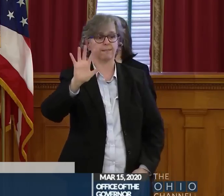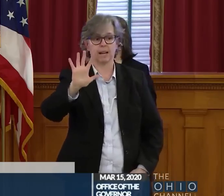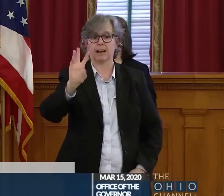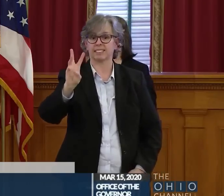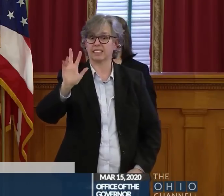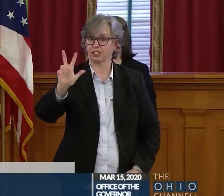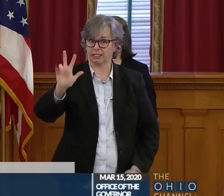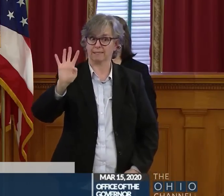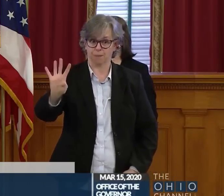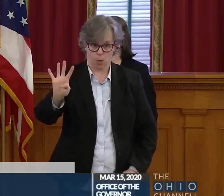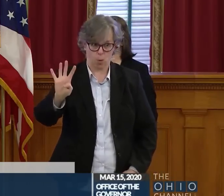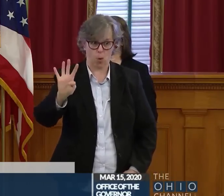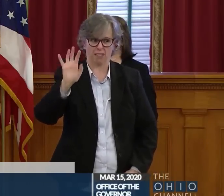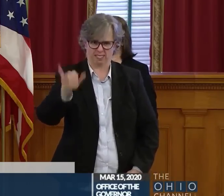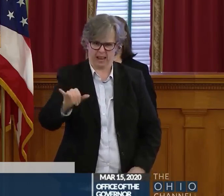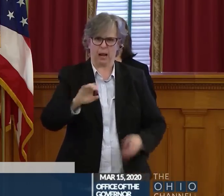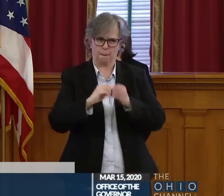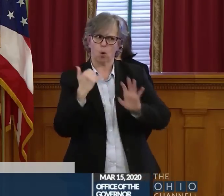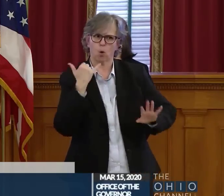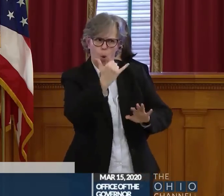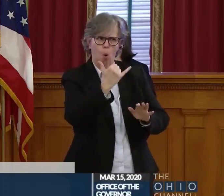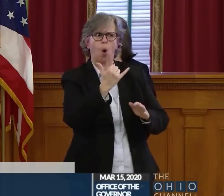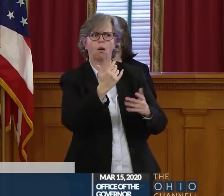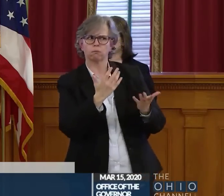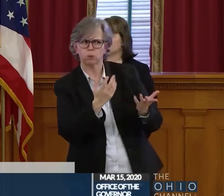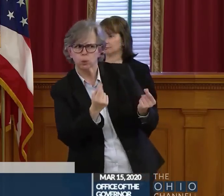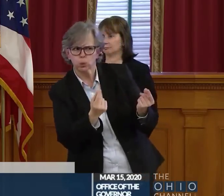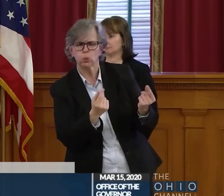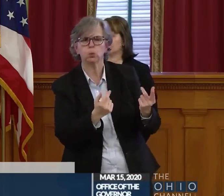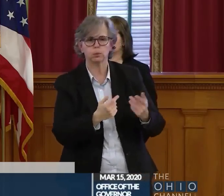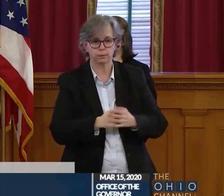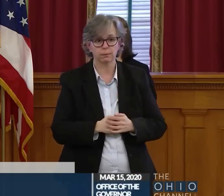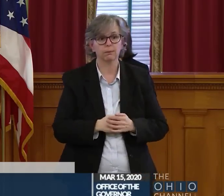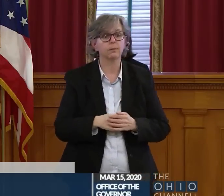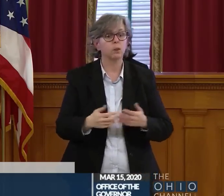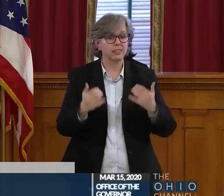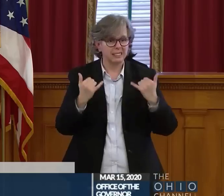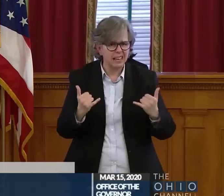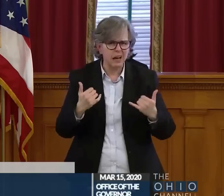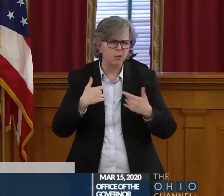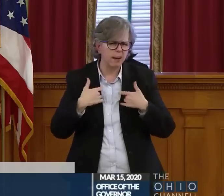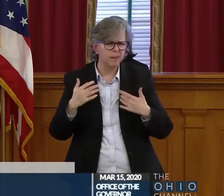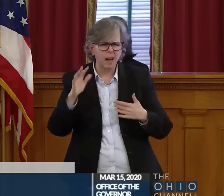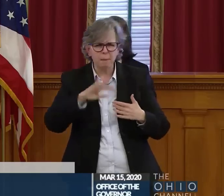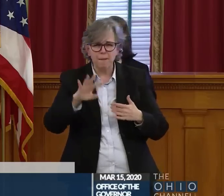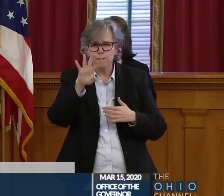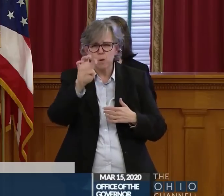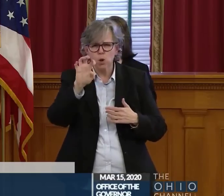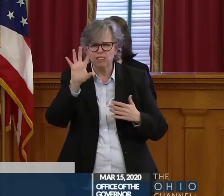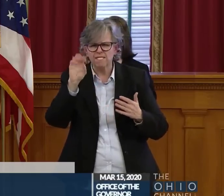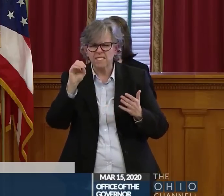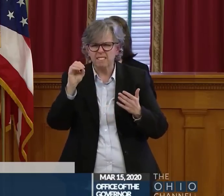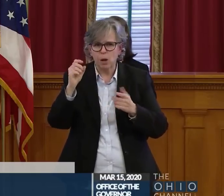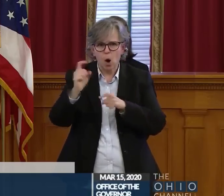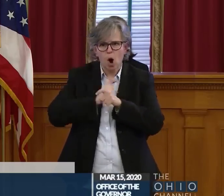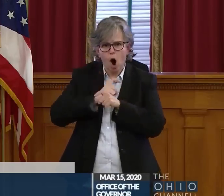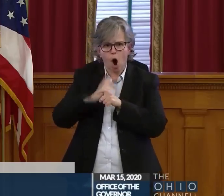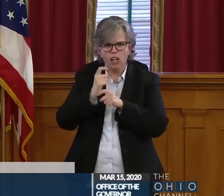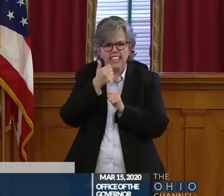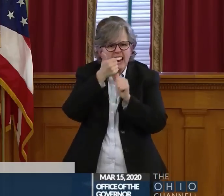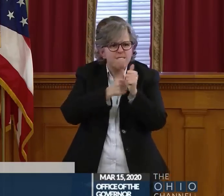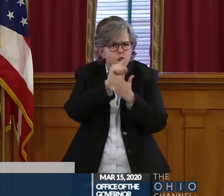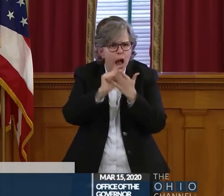1-833-4-ASK-ODH. Today we're running approximately 450 calls per hour. So those numbers